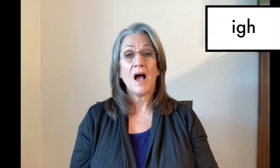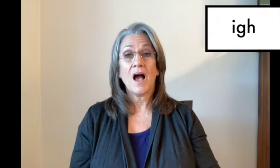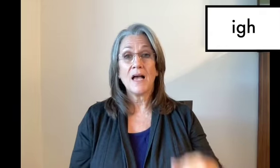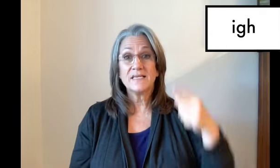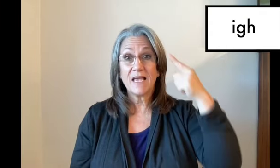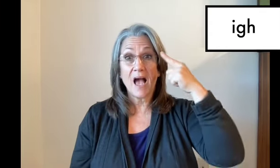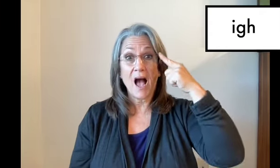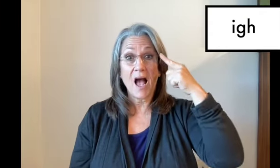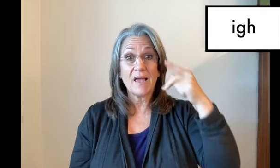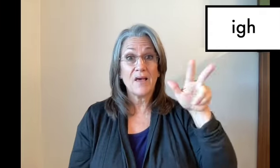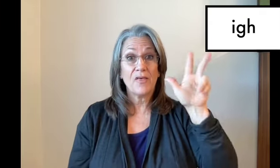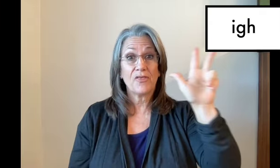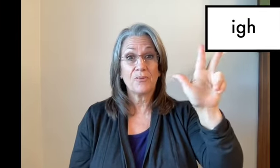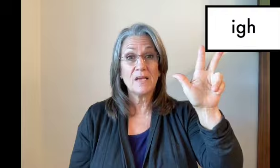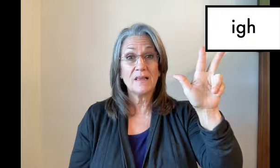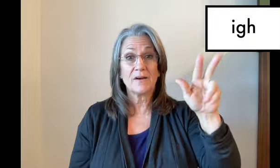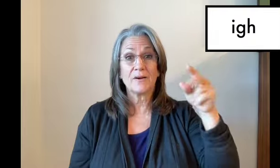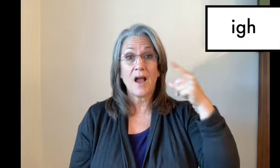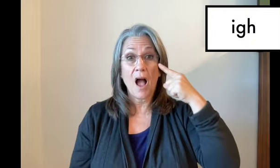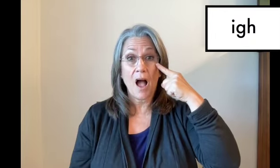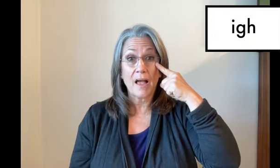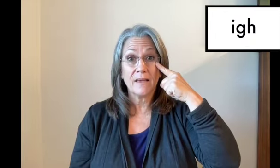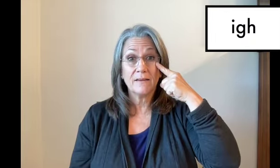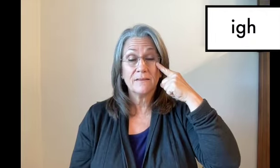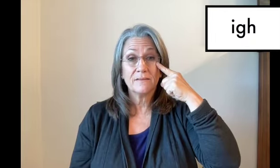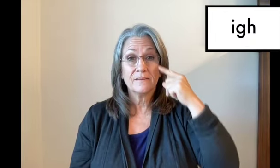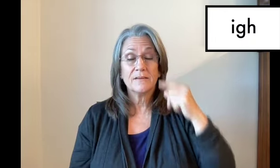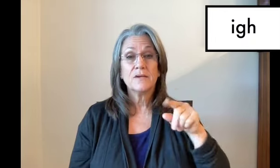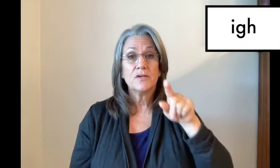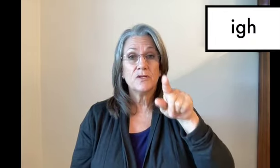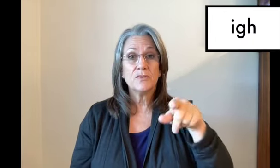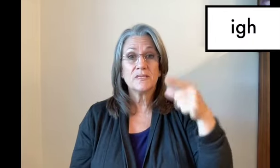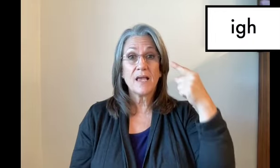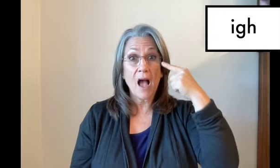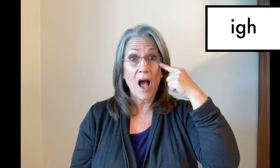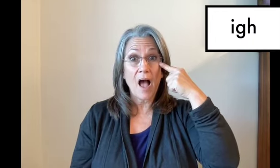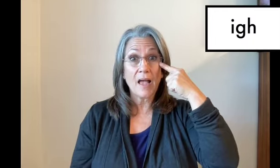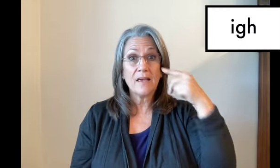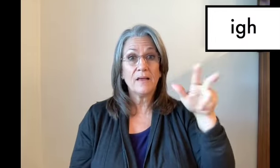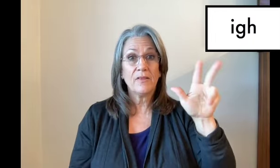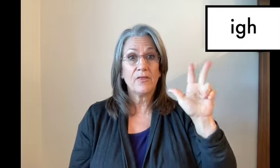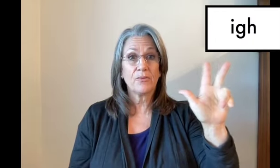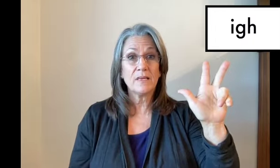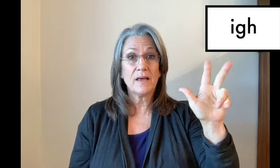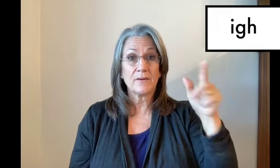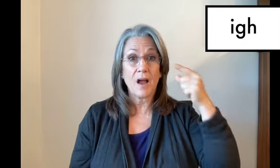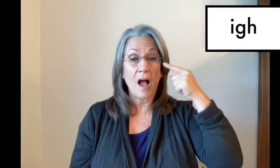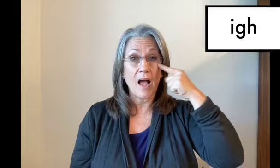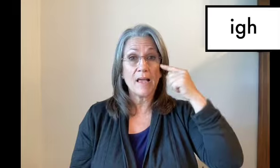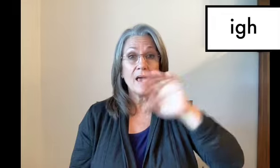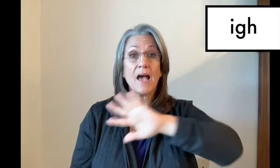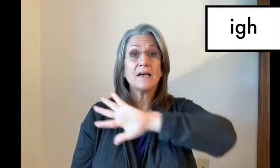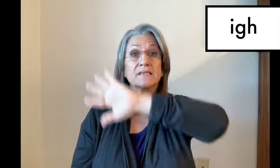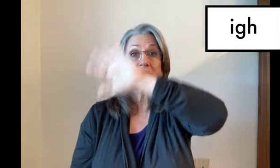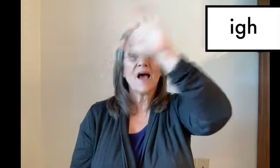I say I, three-letter I. You say I, three-letter I, as in